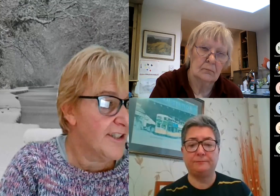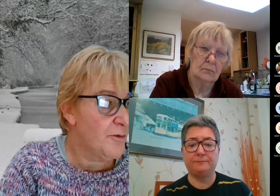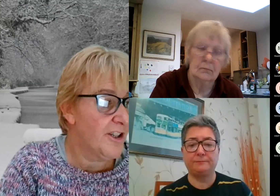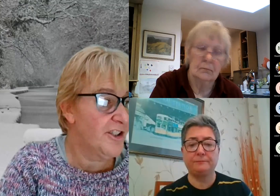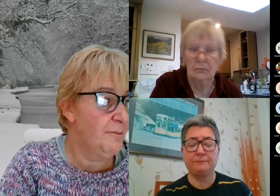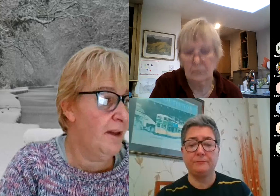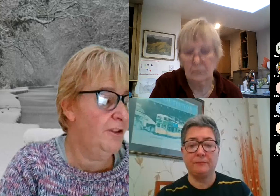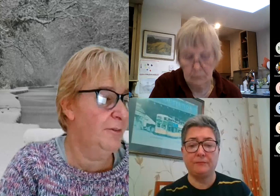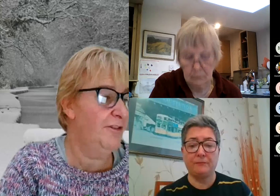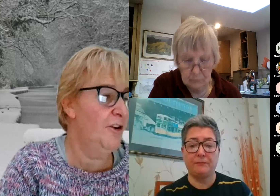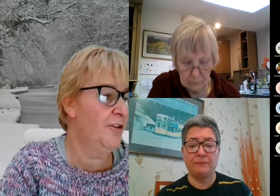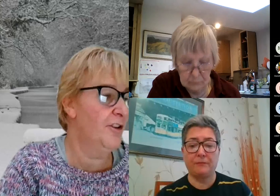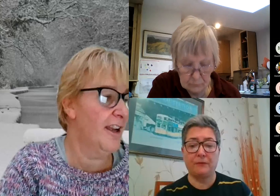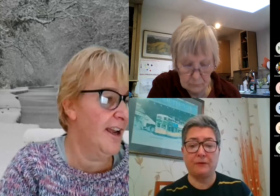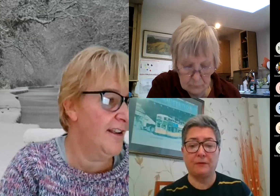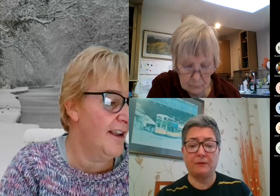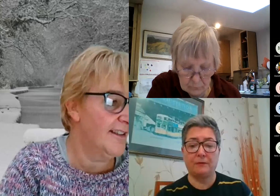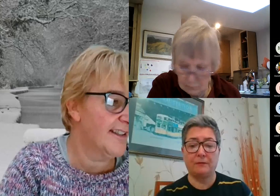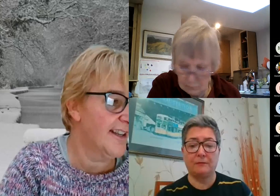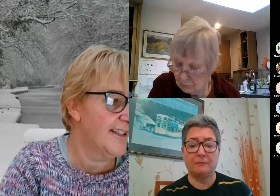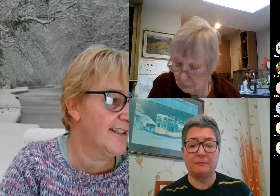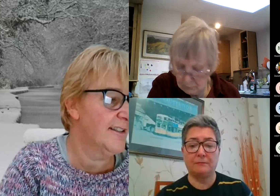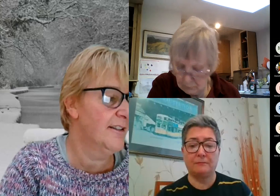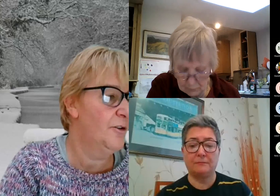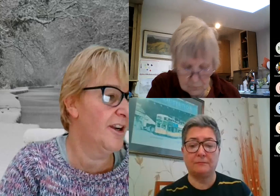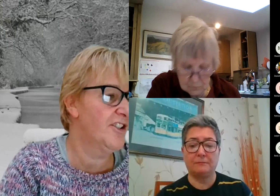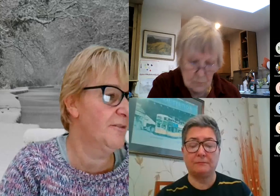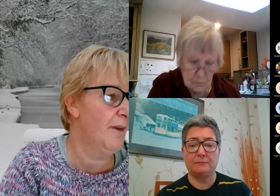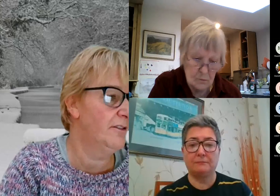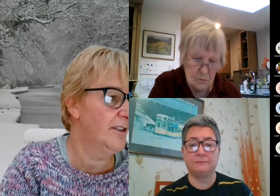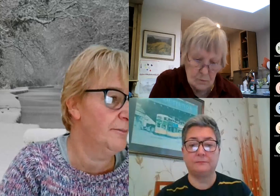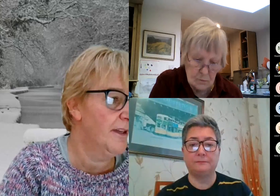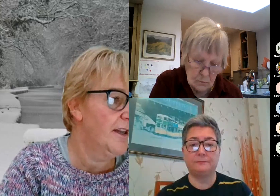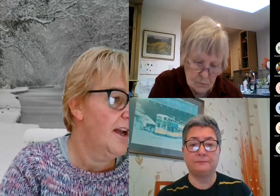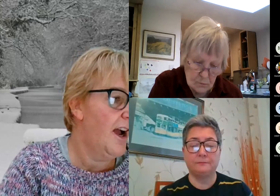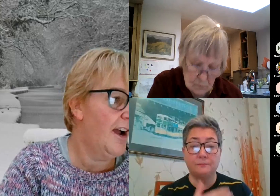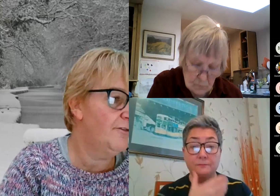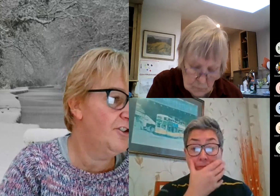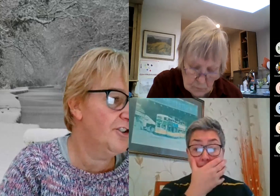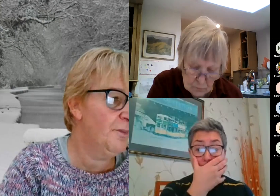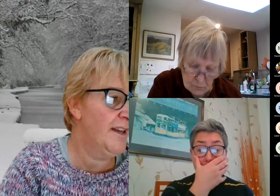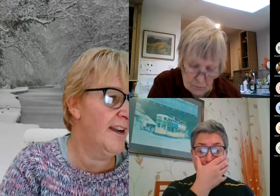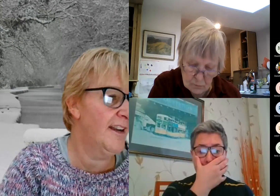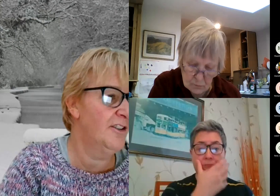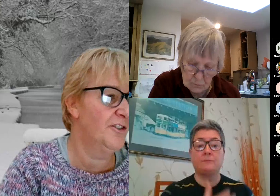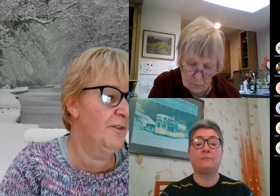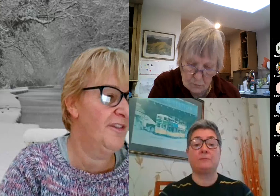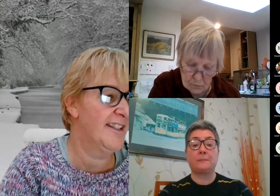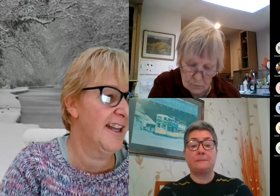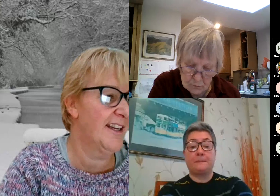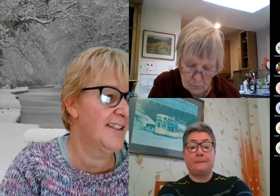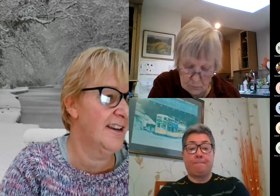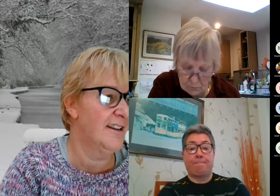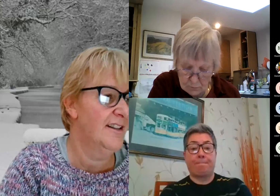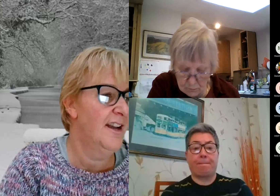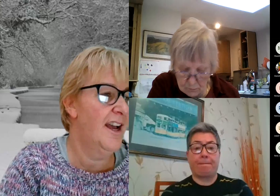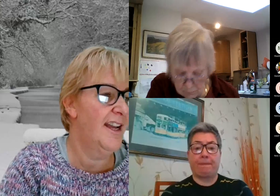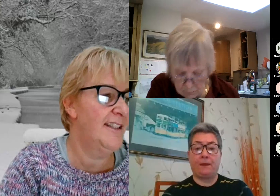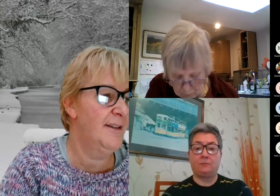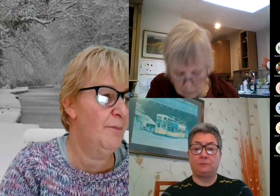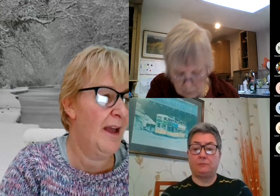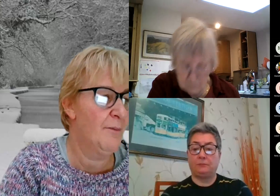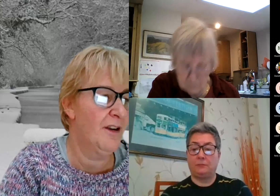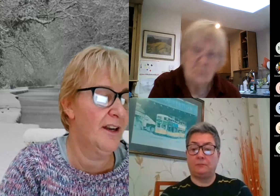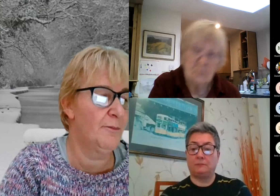So our next question, Malcolm, if you're okay, it's this question, Malcolm. I've just been diagnosed with dyslexia,